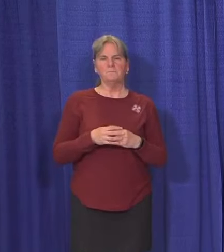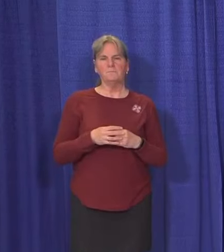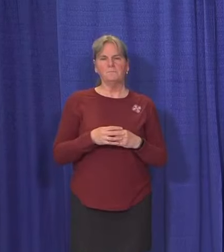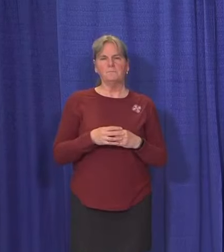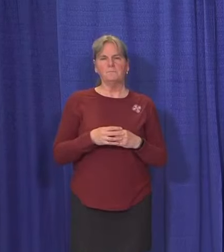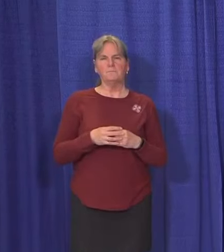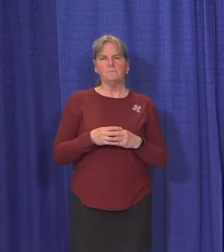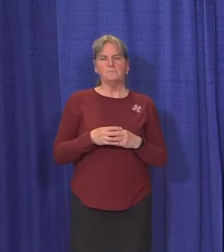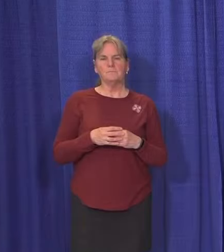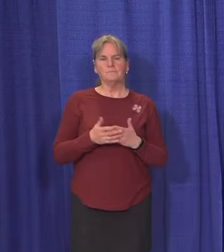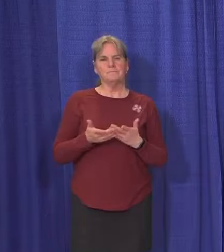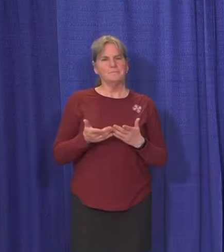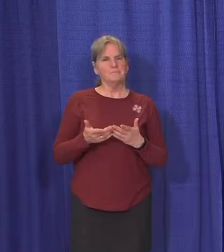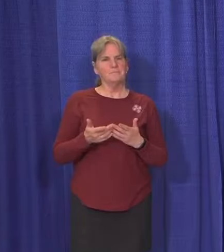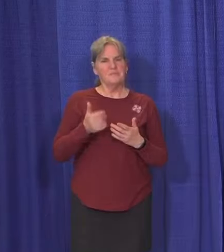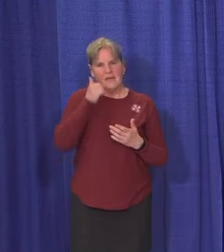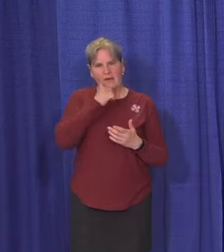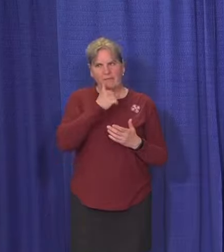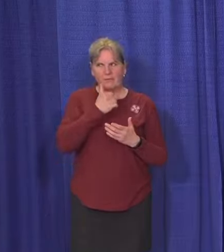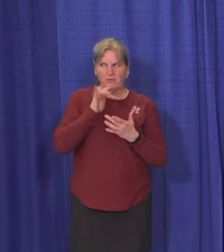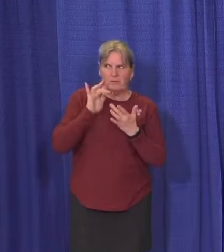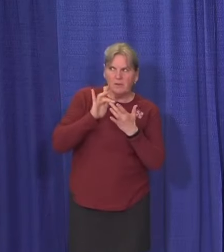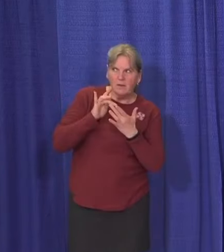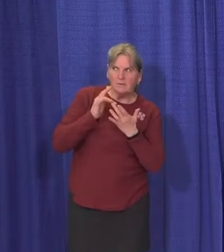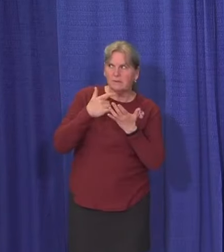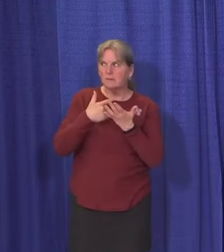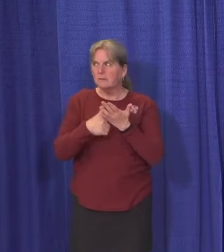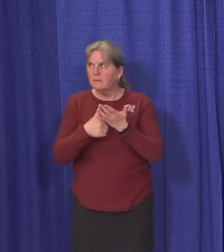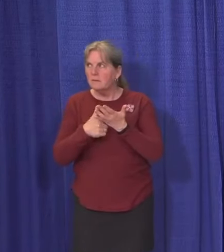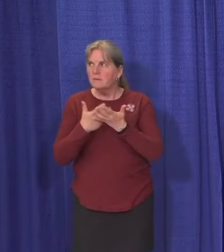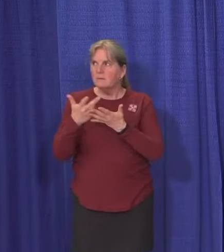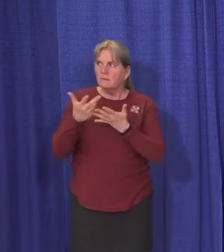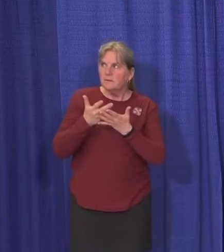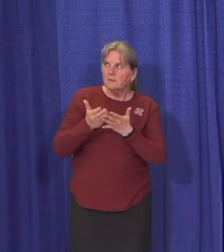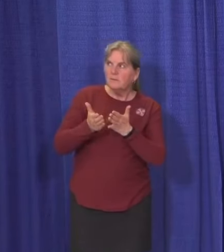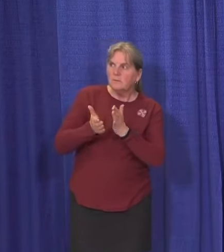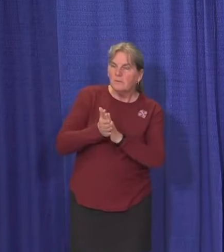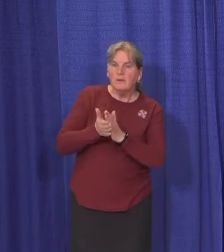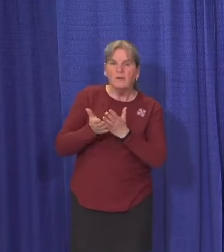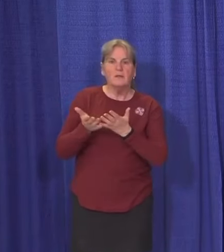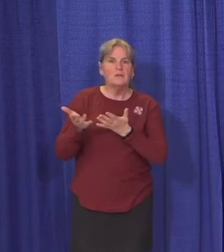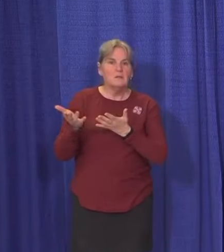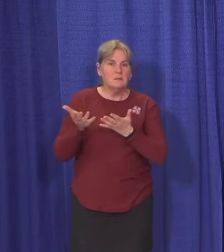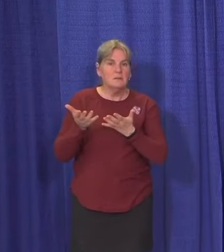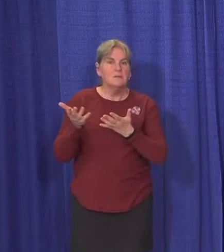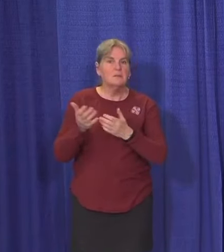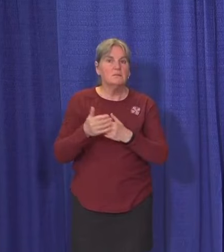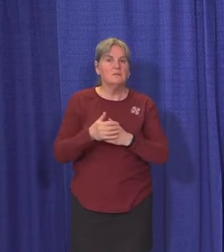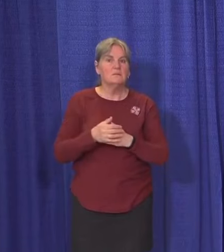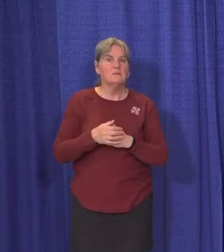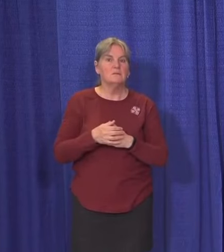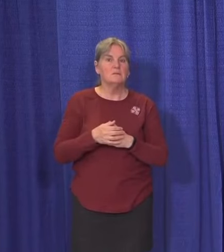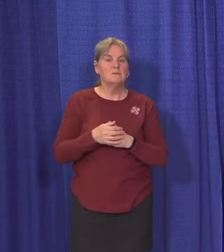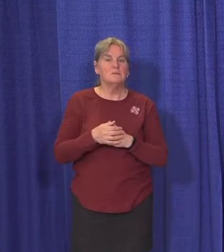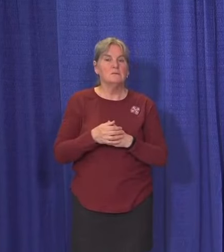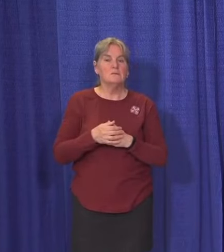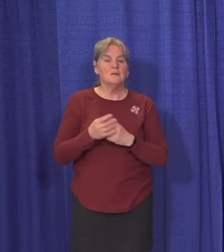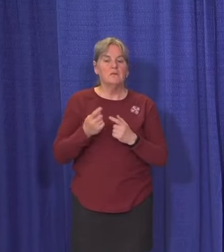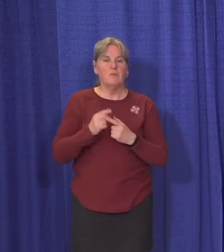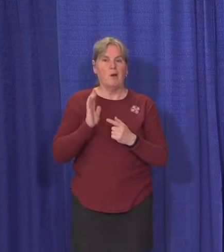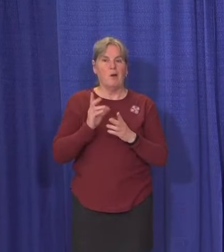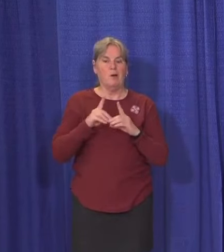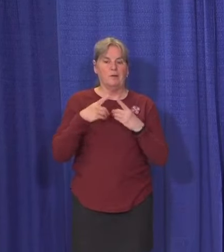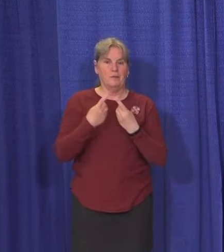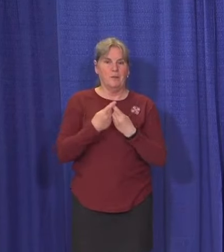you know, from day to day requests, the request from our department and our